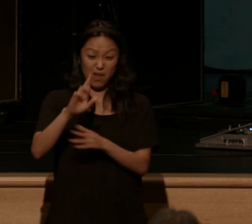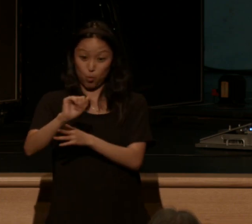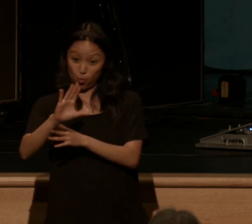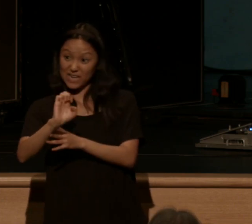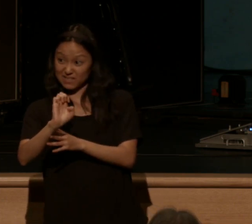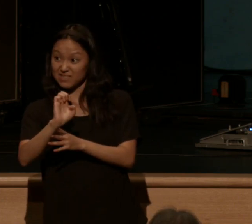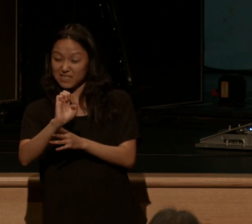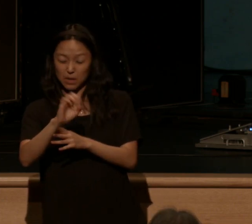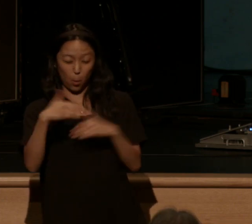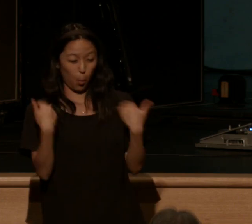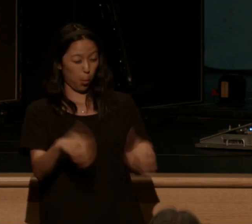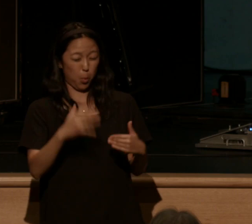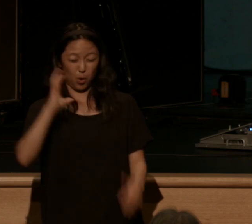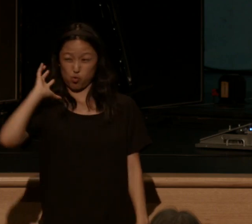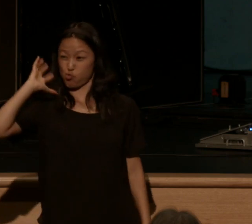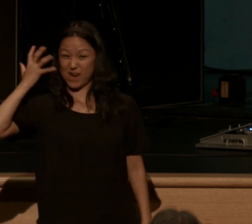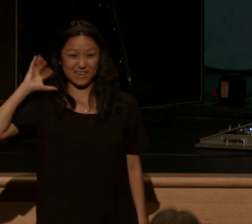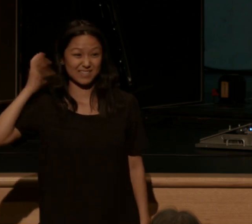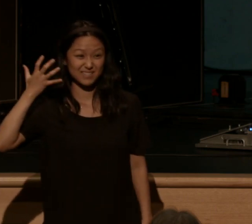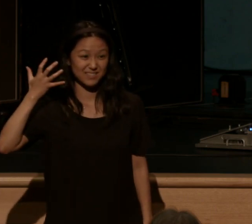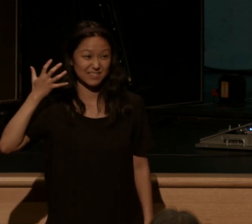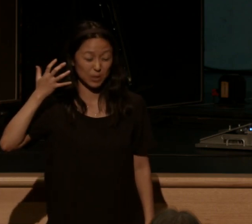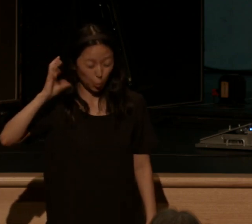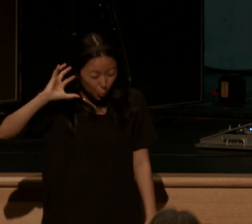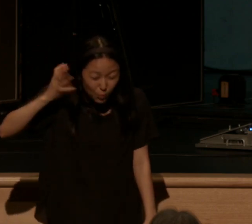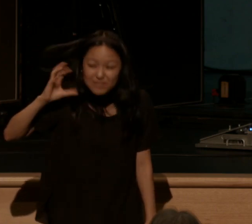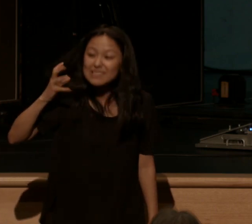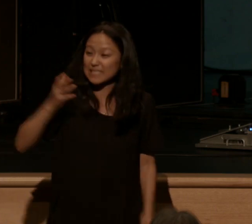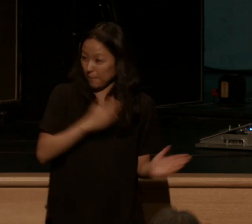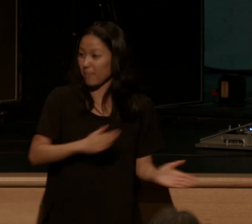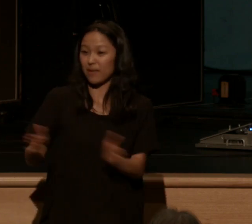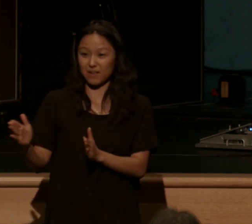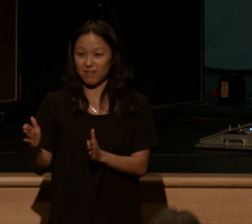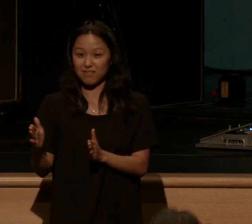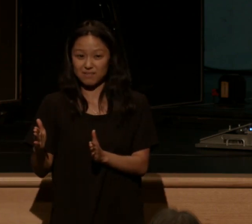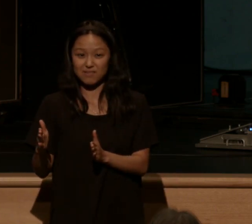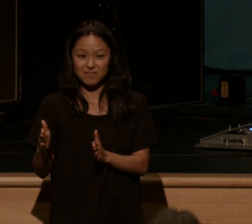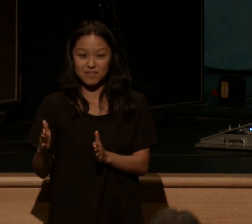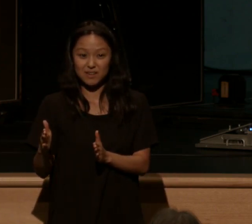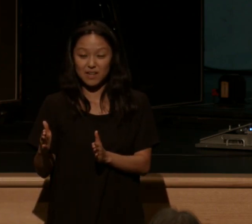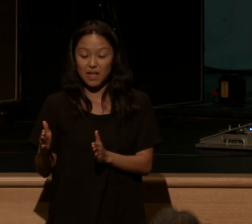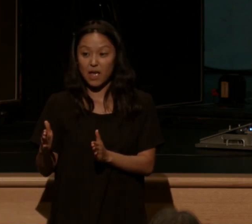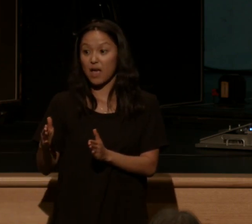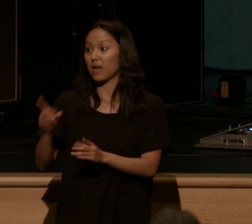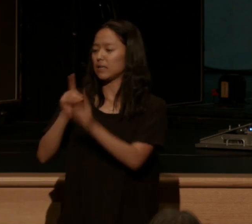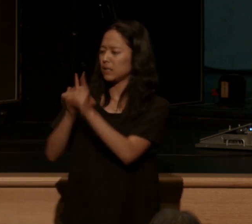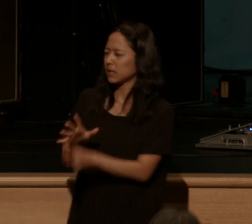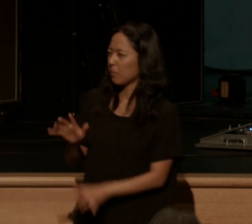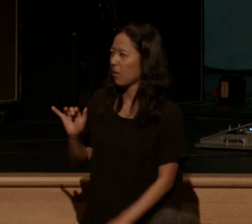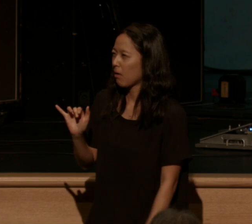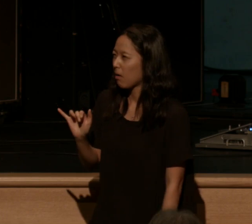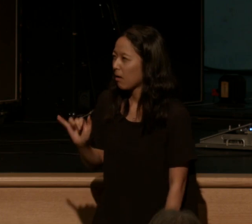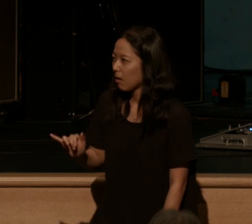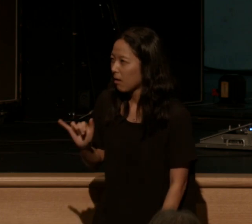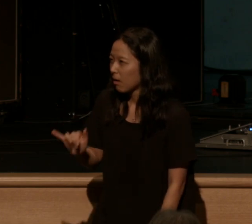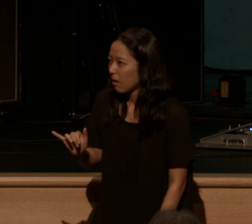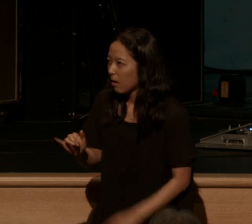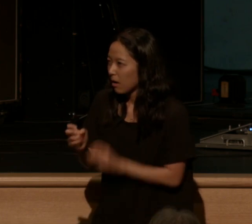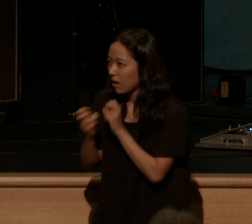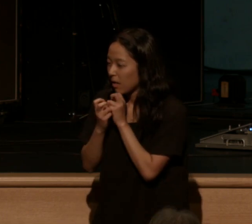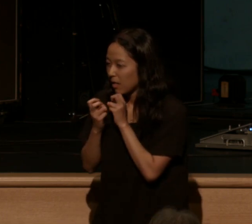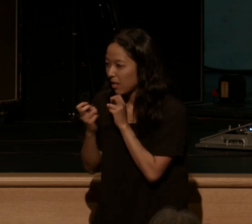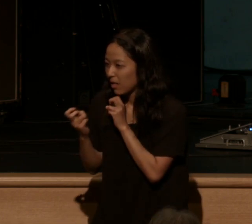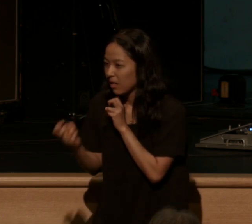ethnically unheard of. It was preposterous for this to be said. And they're trying to take all this in kind of one swallow